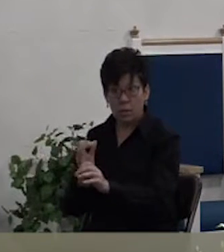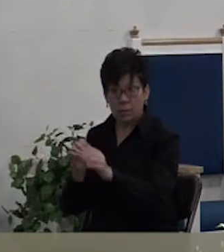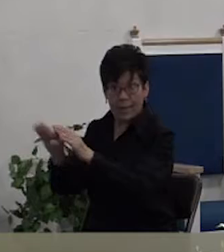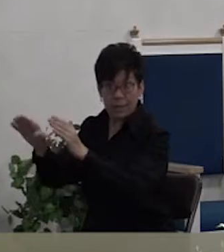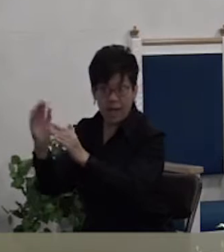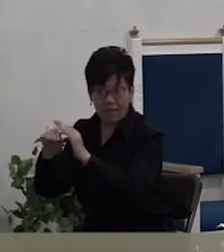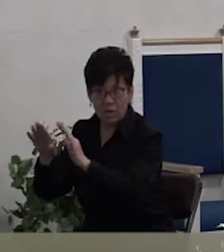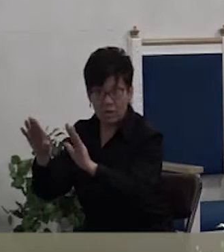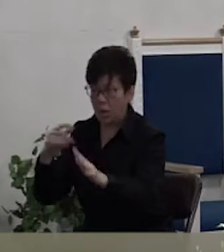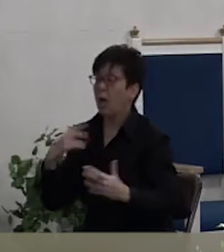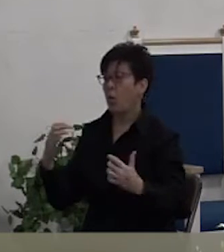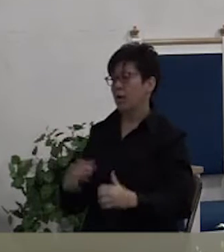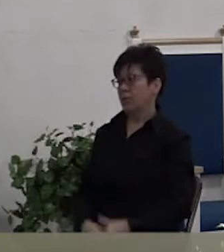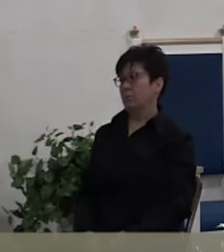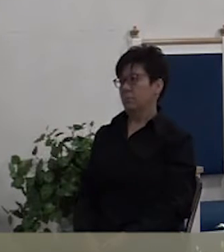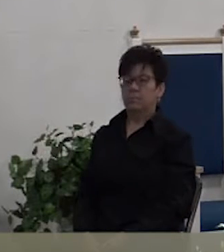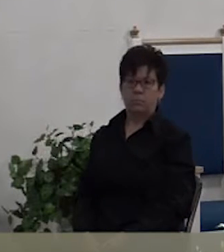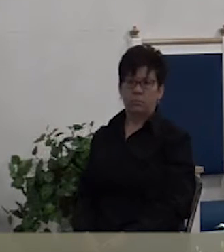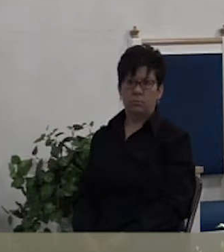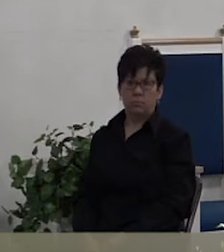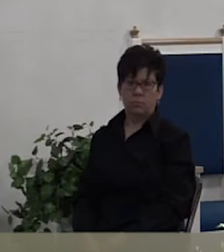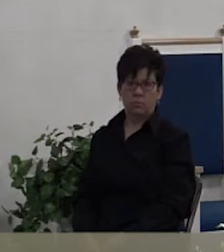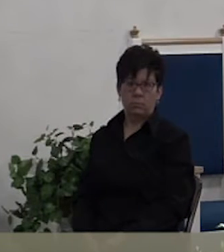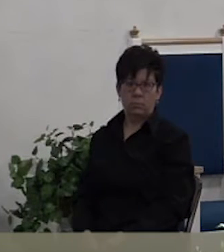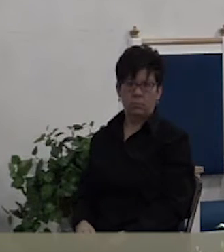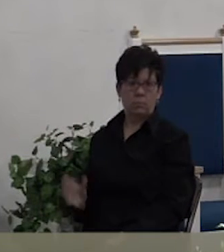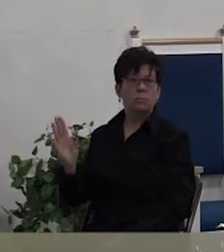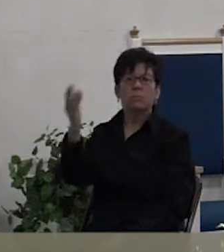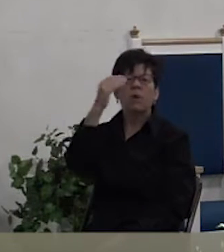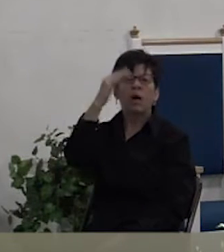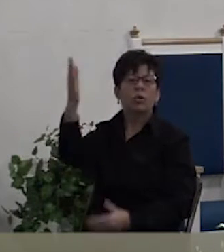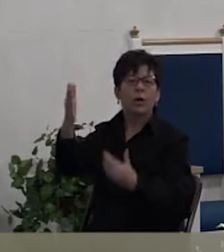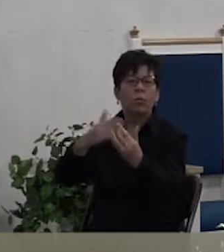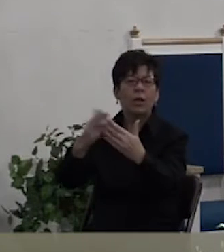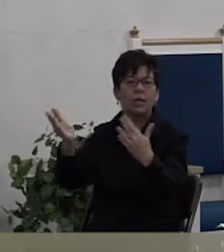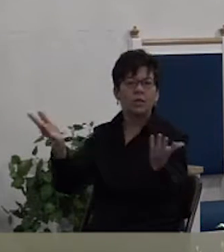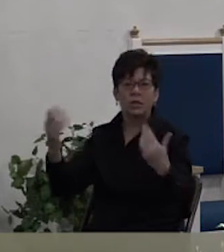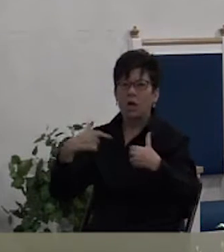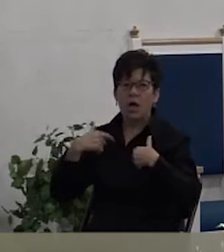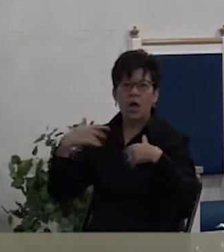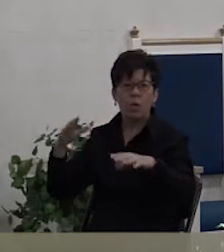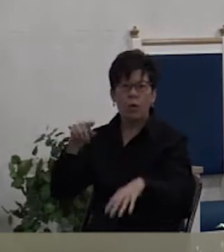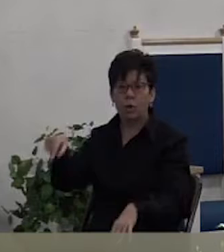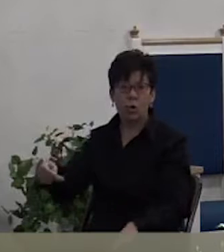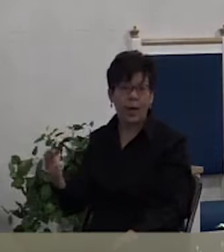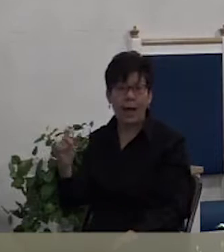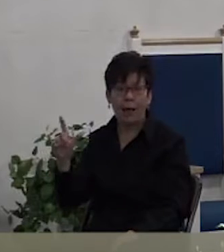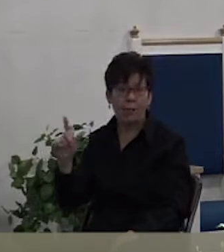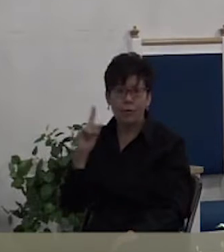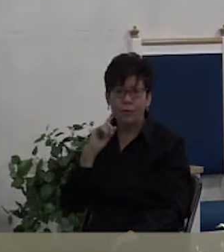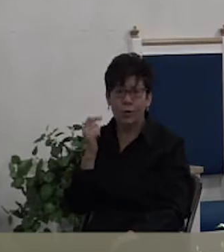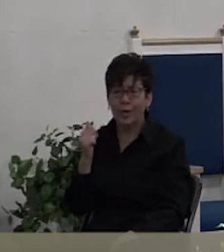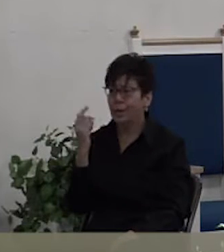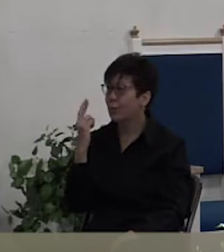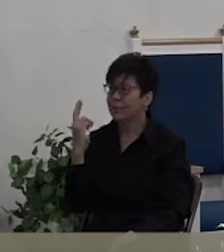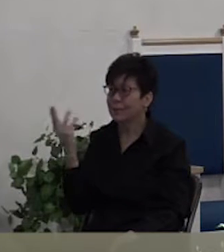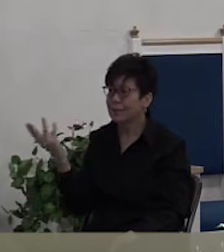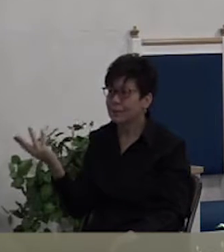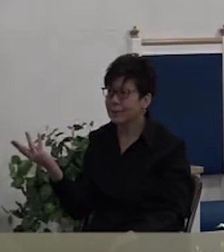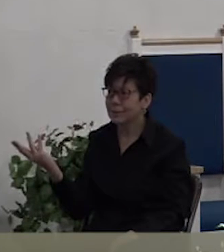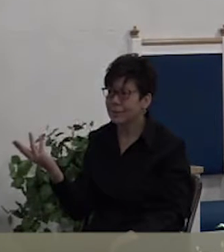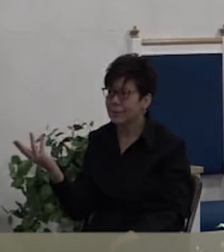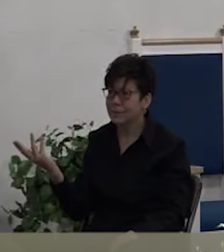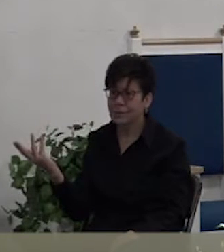heaven, I want it. I don't care what it is. I don't want to go to hell over any reason.